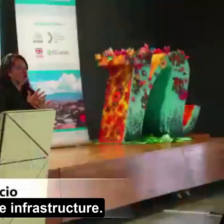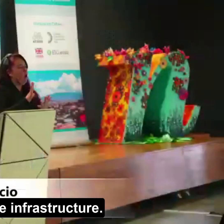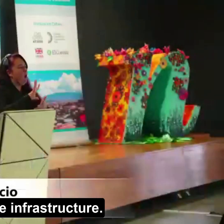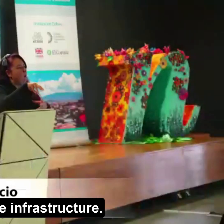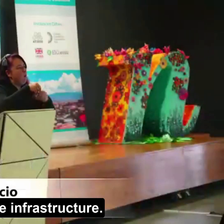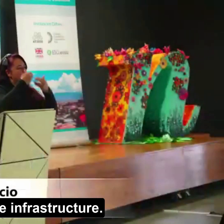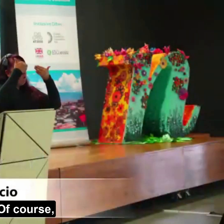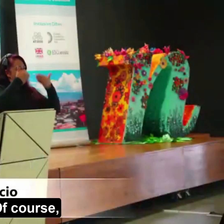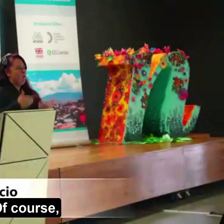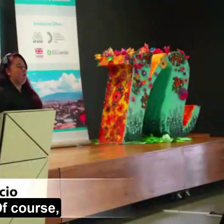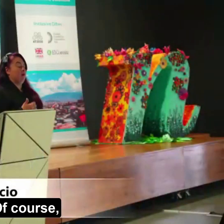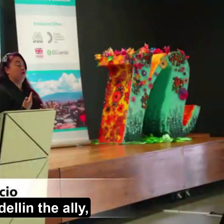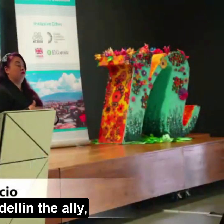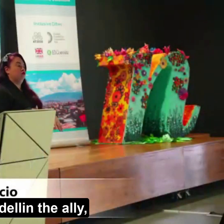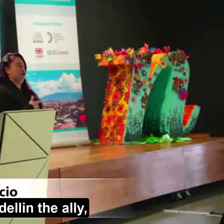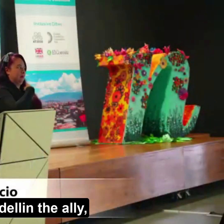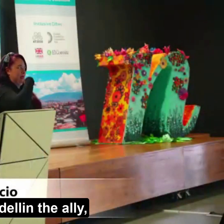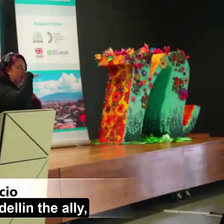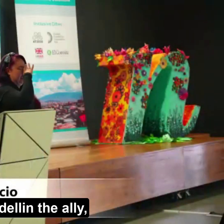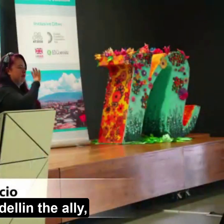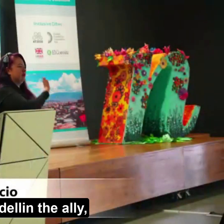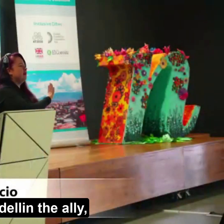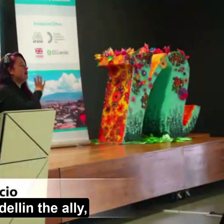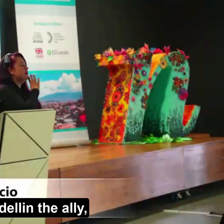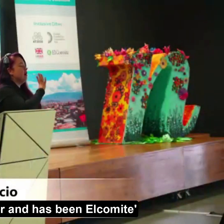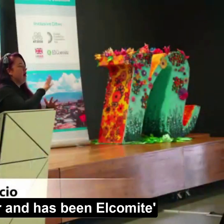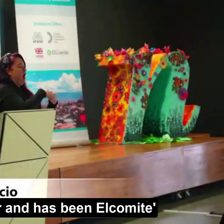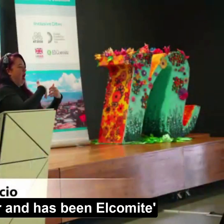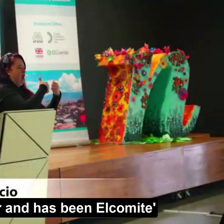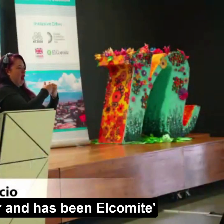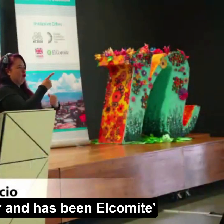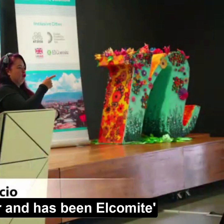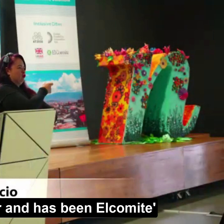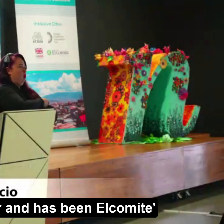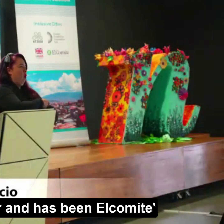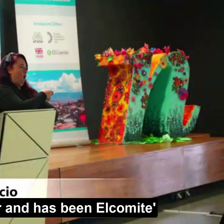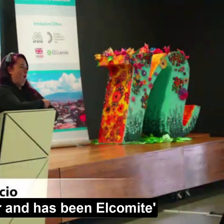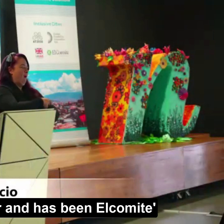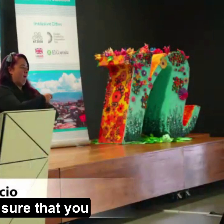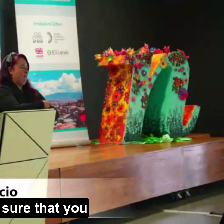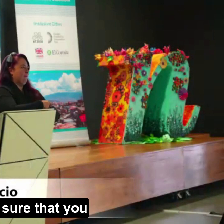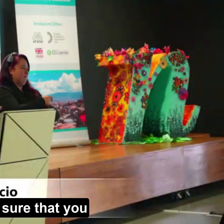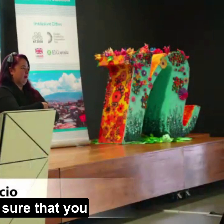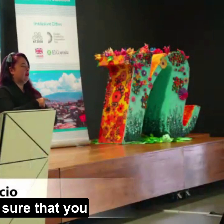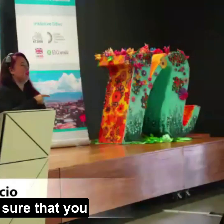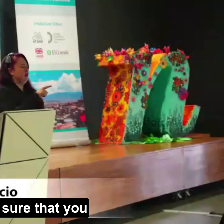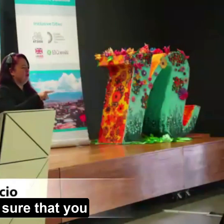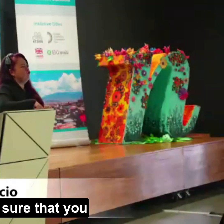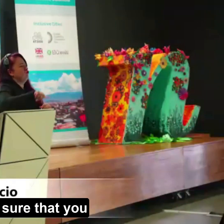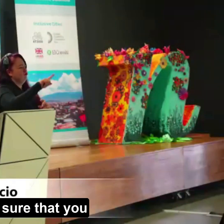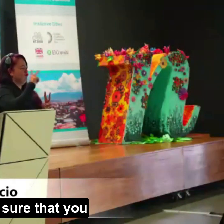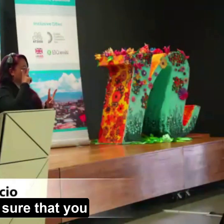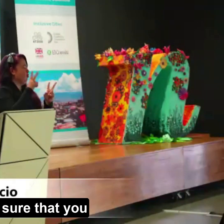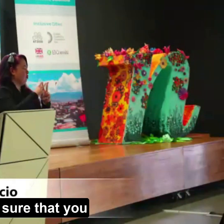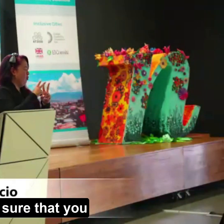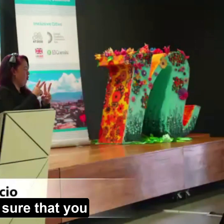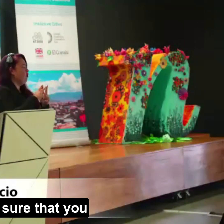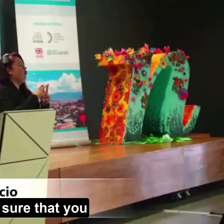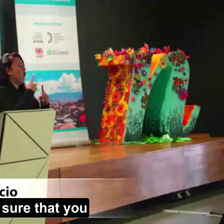inclusive infrastructure. Of course, in Medellín, the ally, the local partner has been Elcomite.